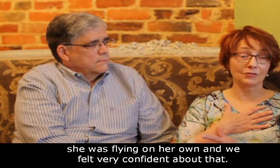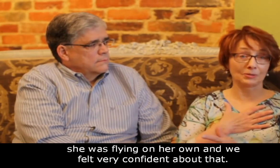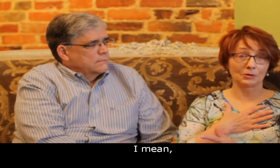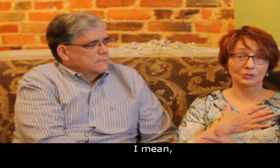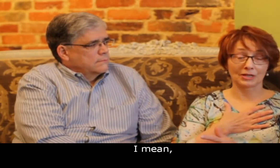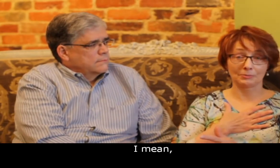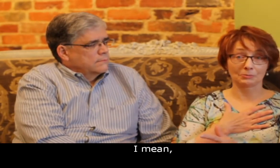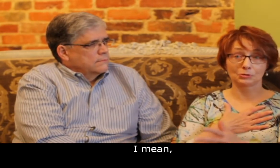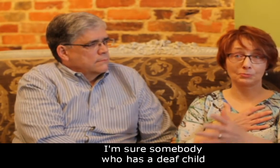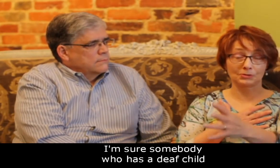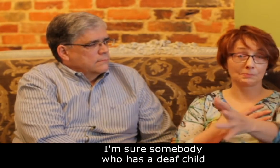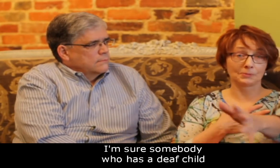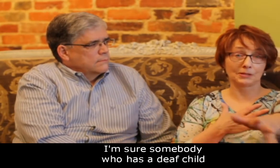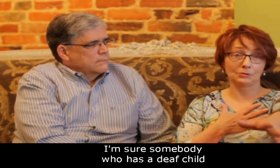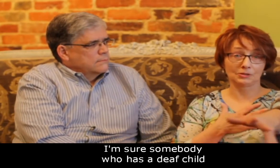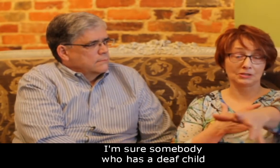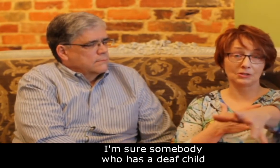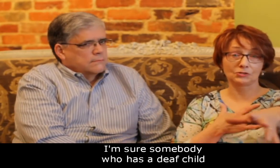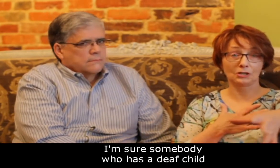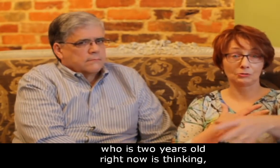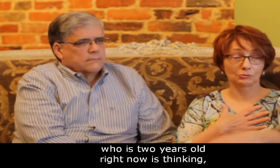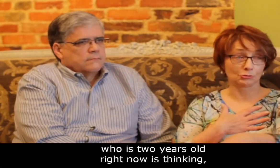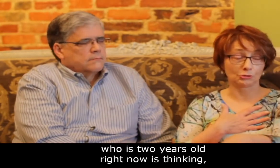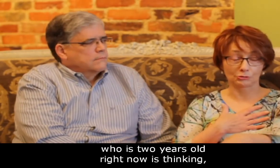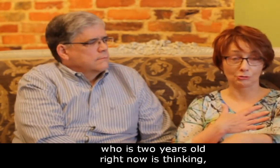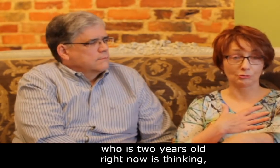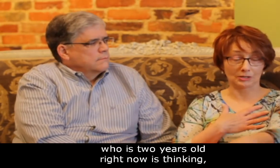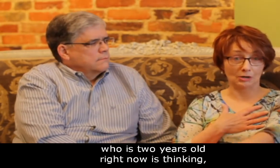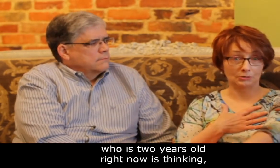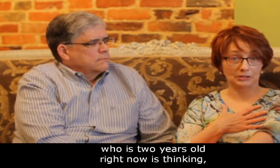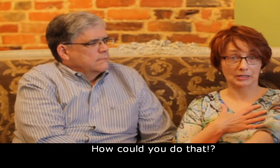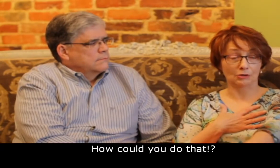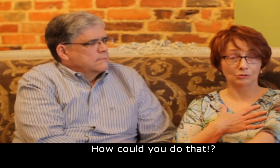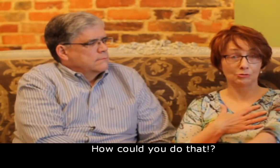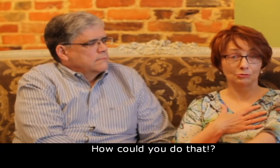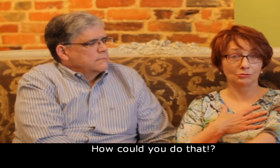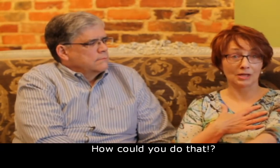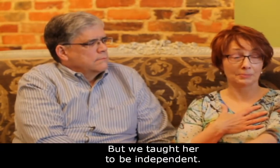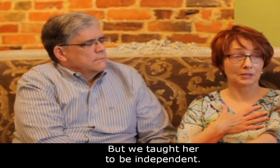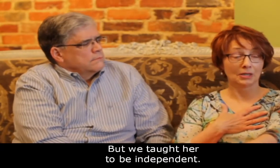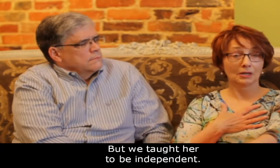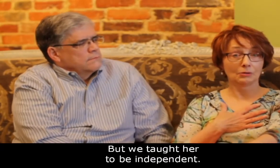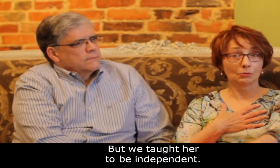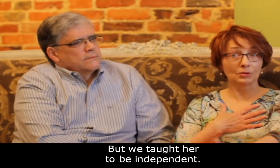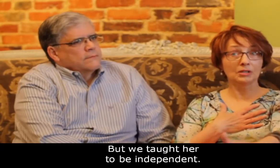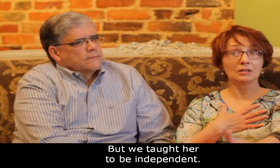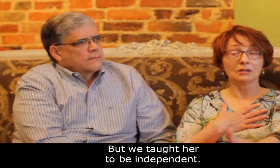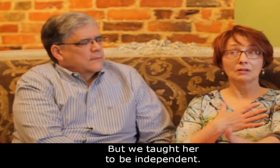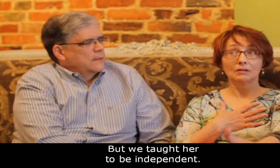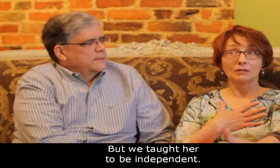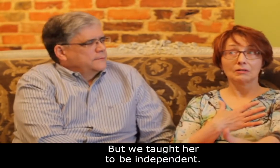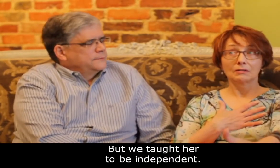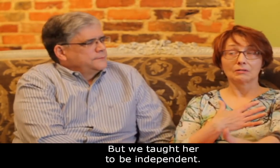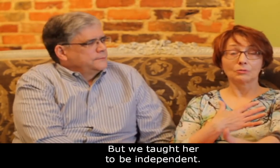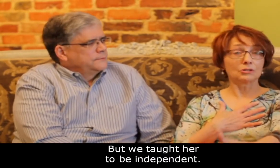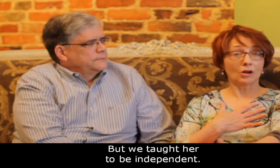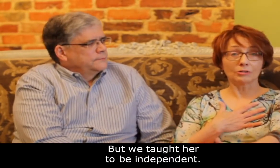about that. I mean, I'm sure somebody who has a deaf child who's 2 years old right now is thinking, how could you do that? But we taught her to